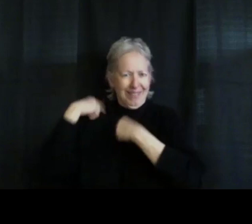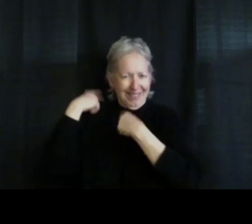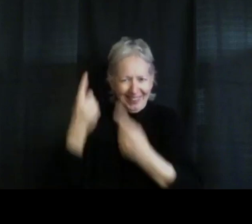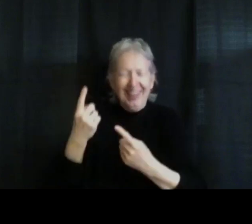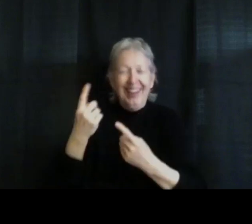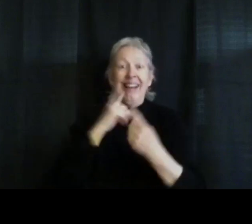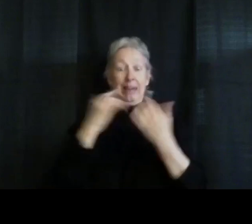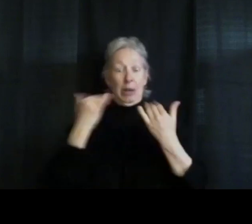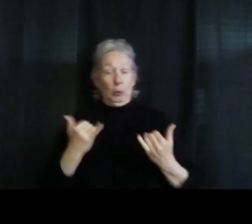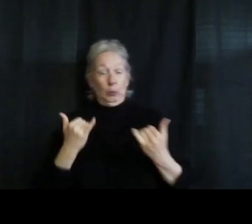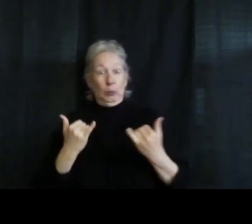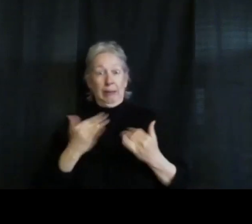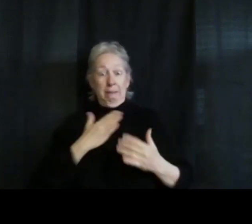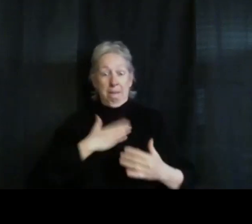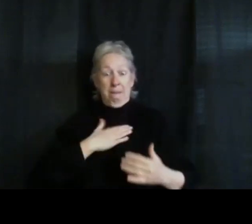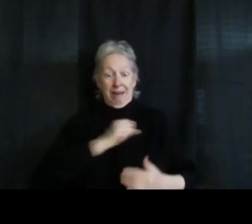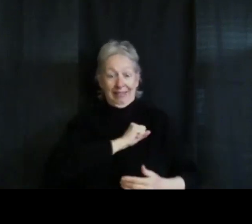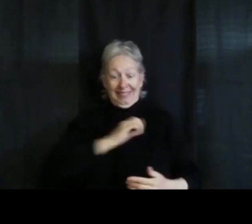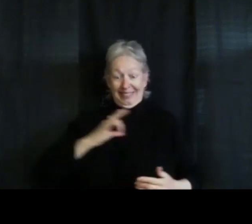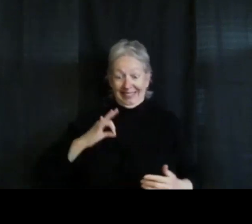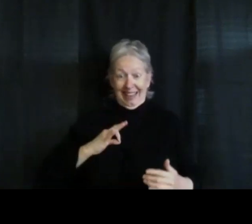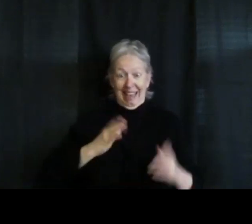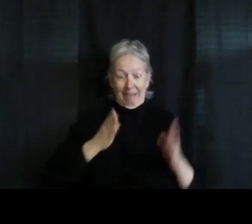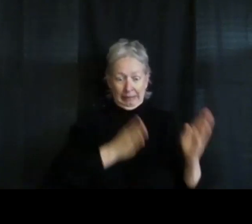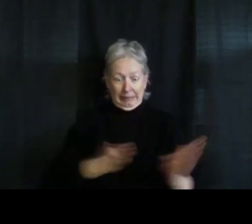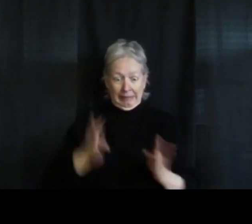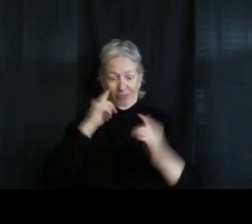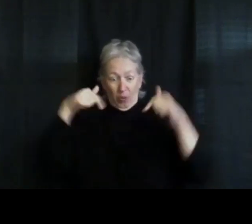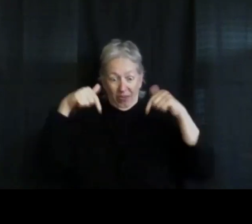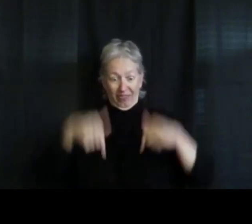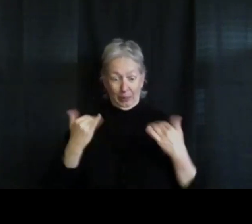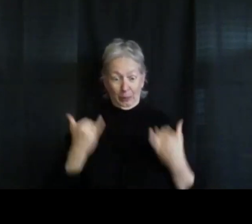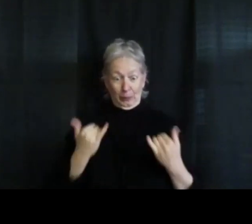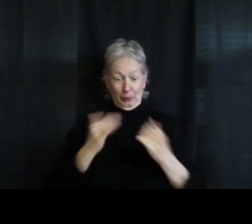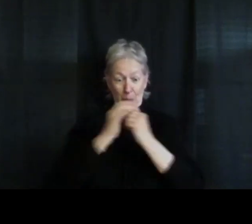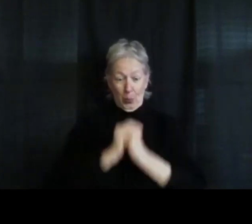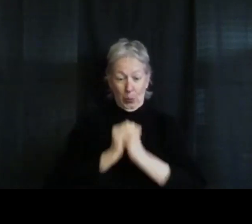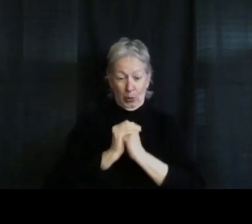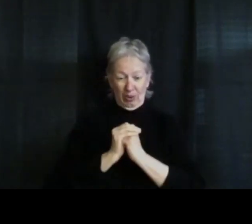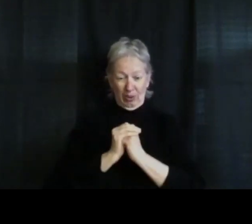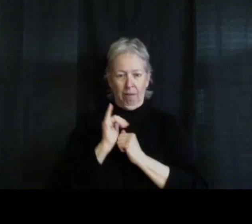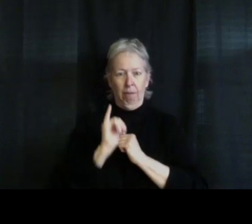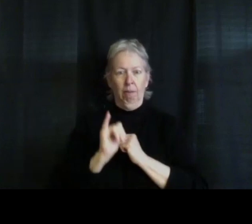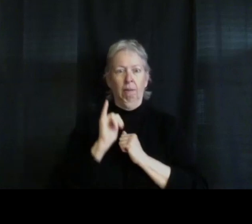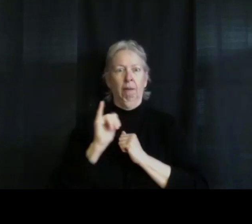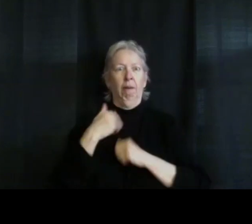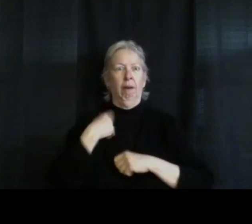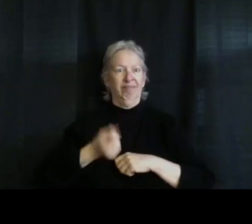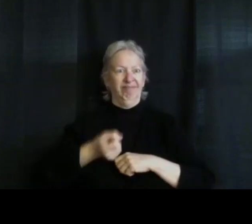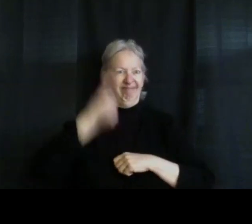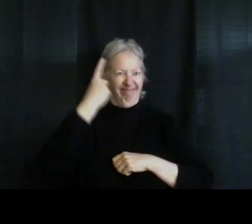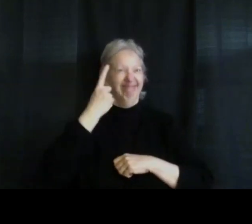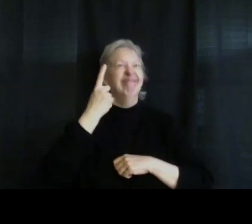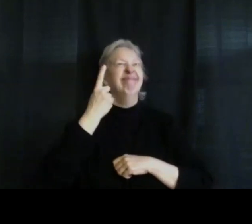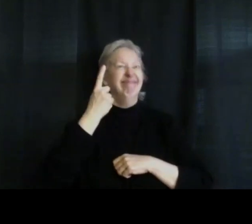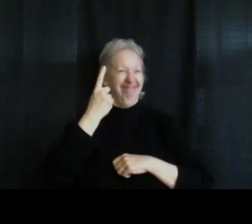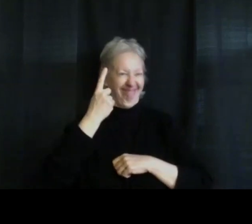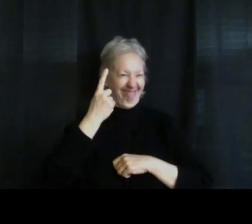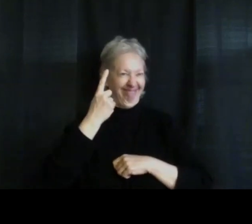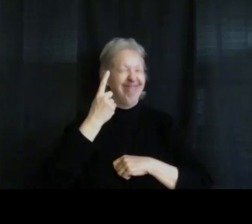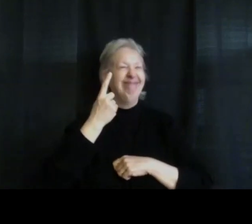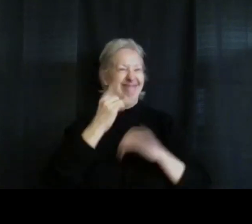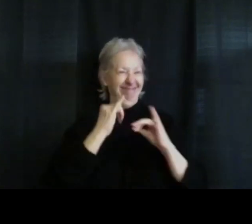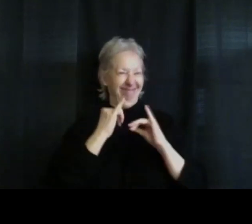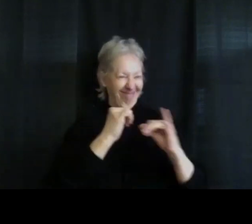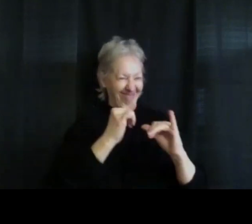for today, the first online synod worship service, we couldn't agree more. Please join